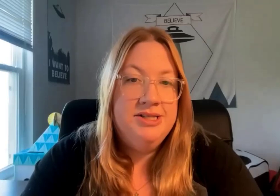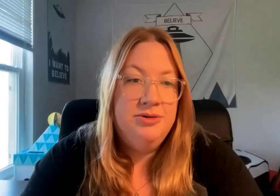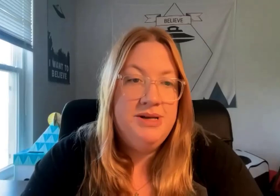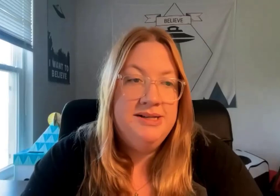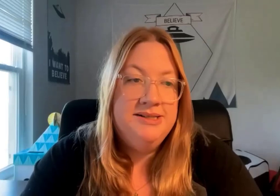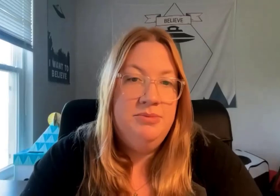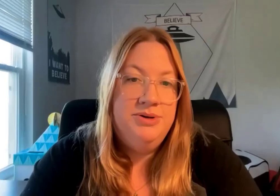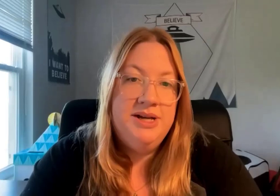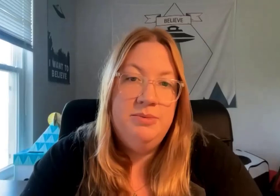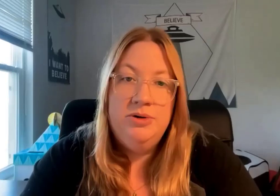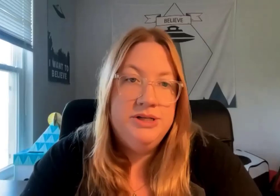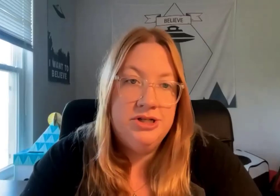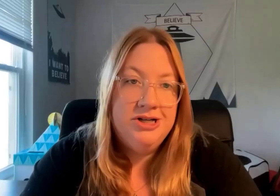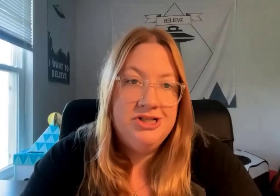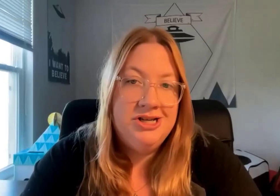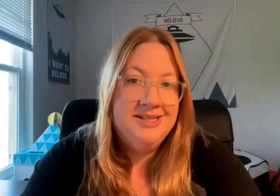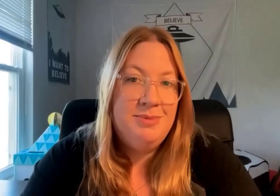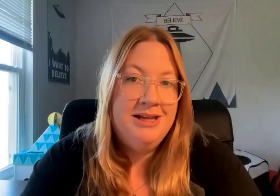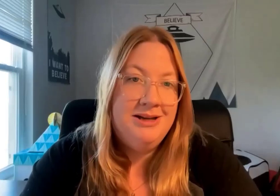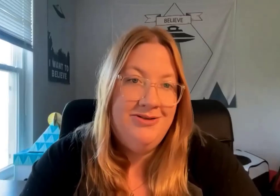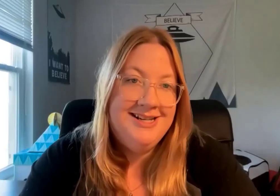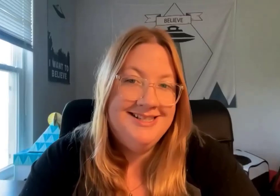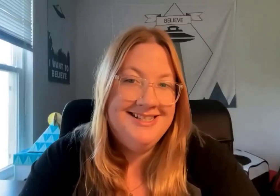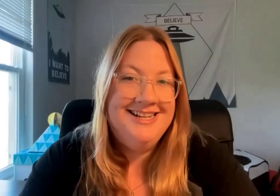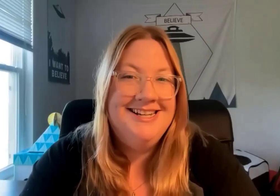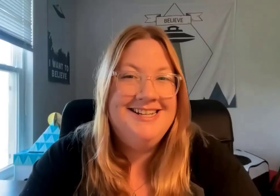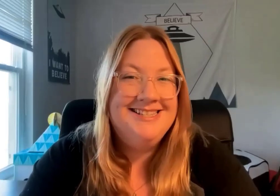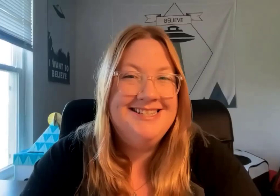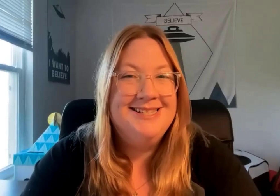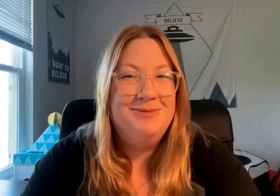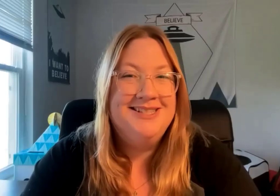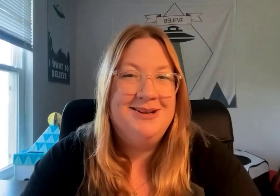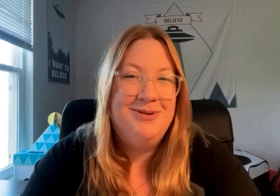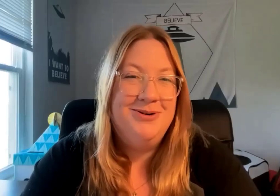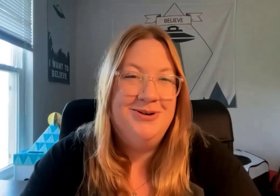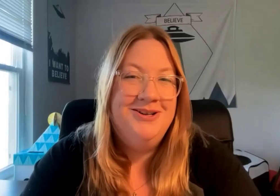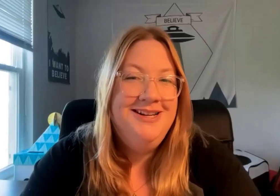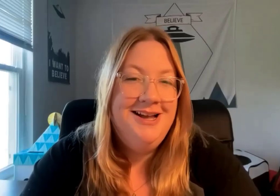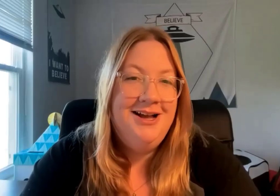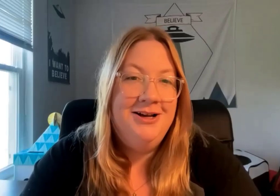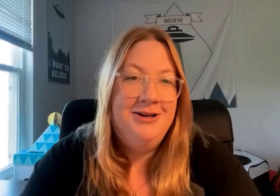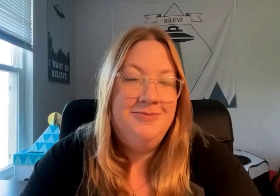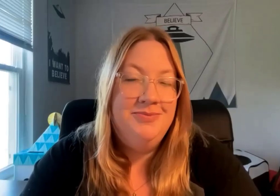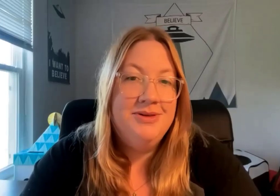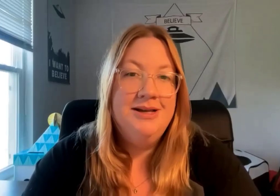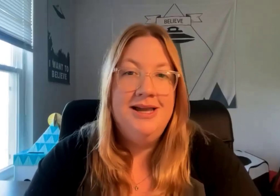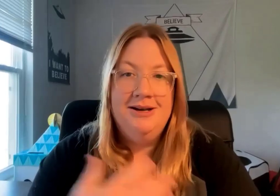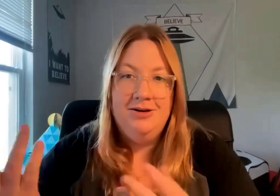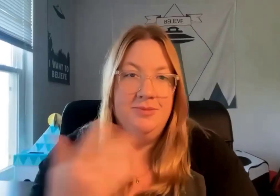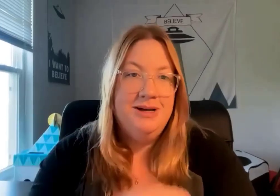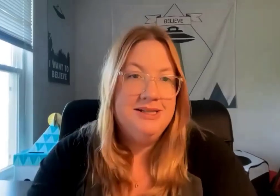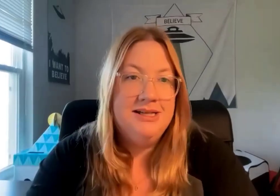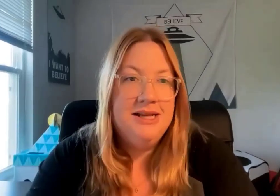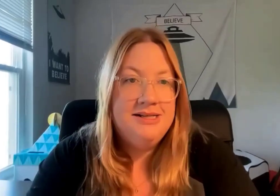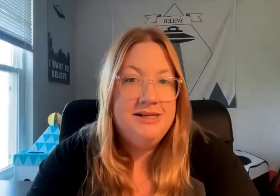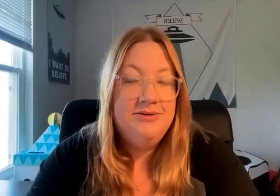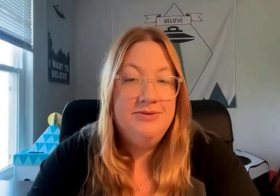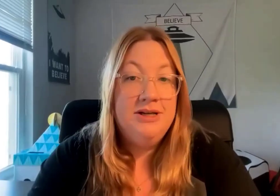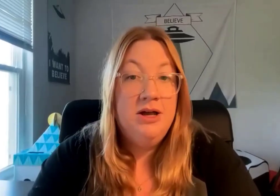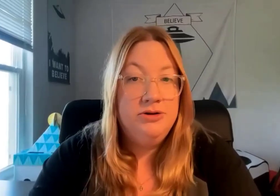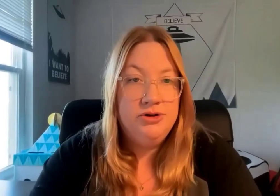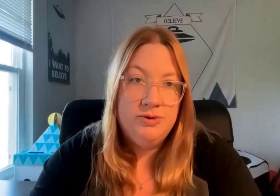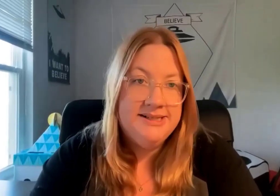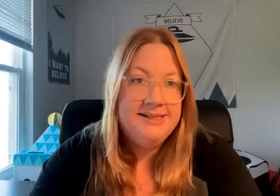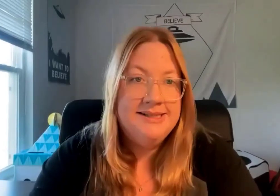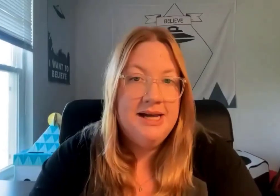can still be some multimodal integration. A smiley face is multimodal. Again, going back to like that idea of